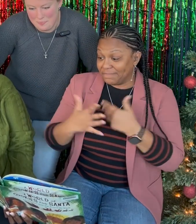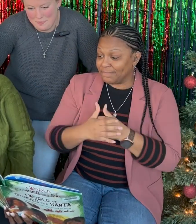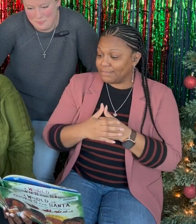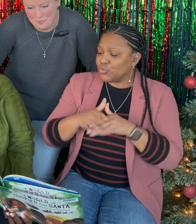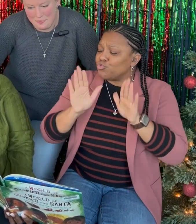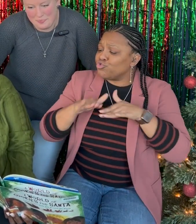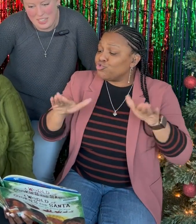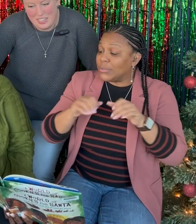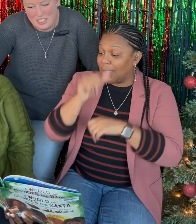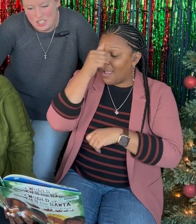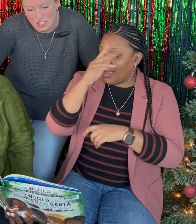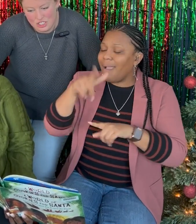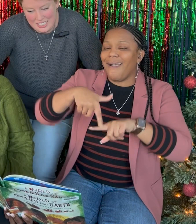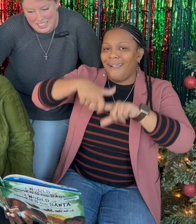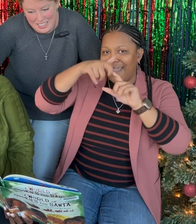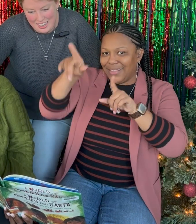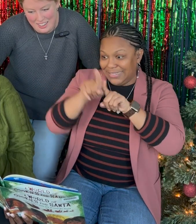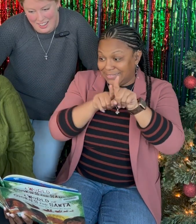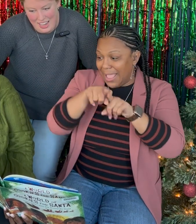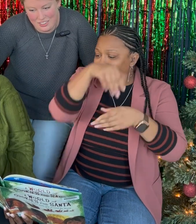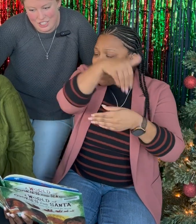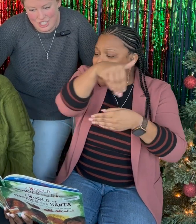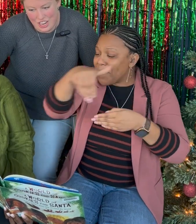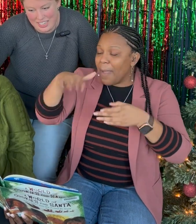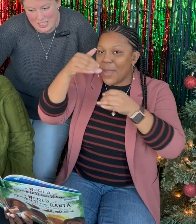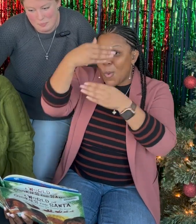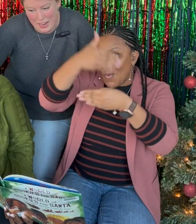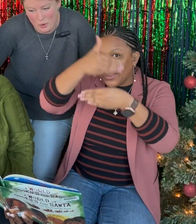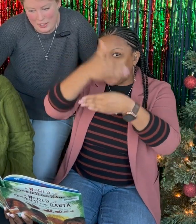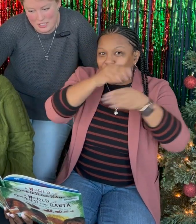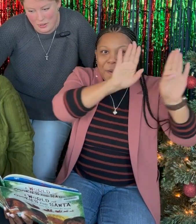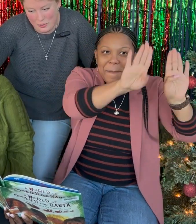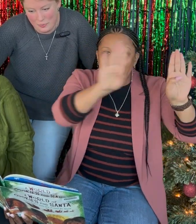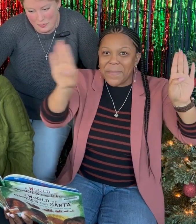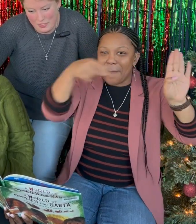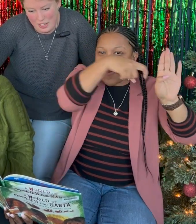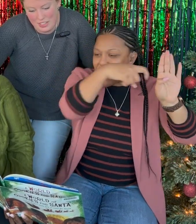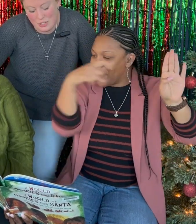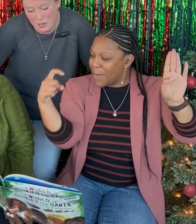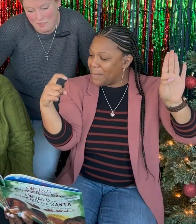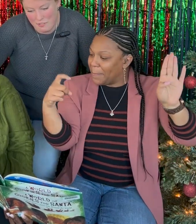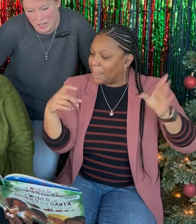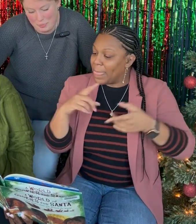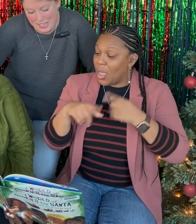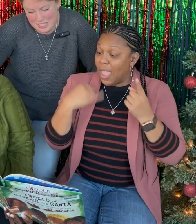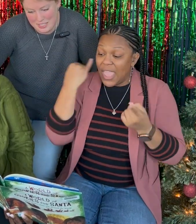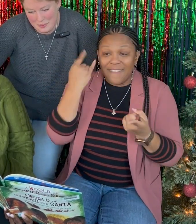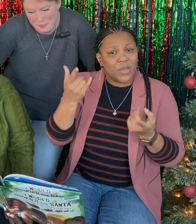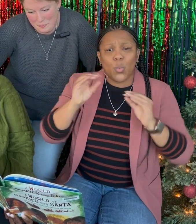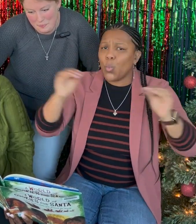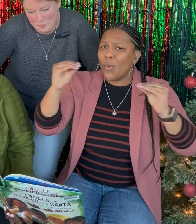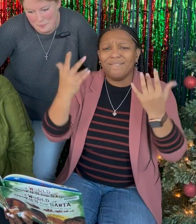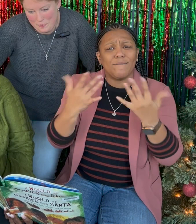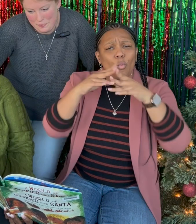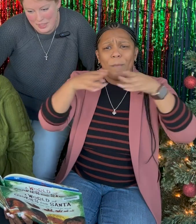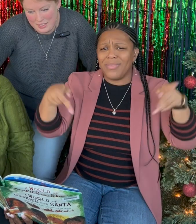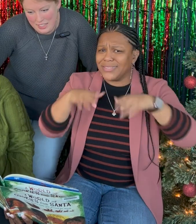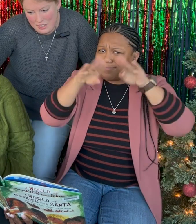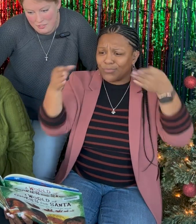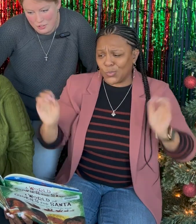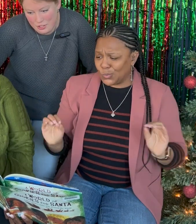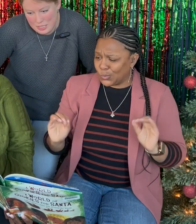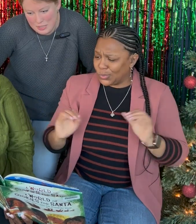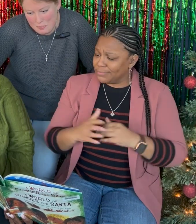India. Children in India hang their stockings by a window if they don't have a fireplace.